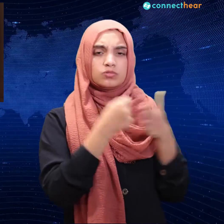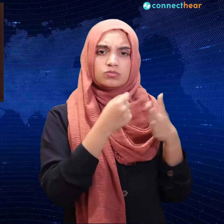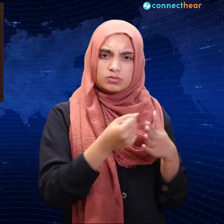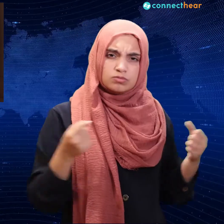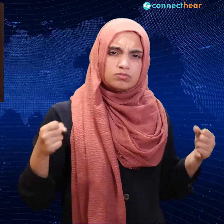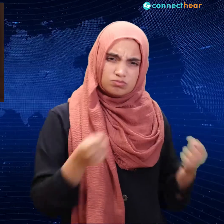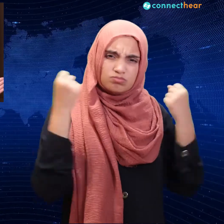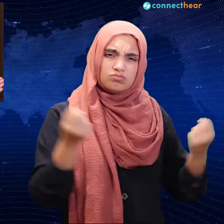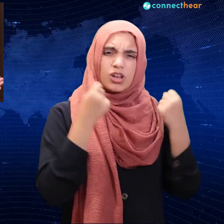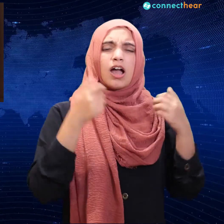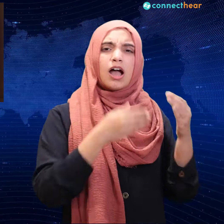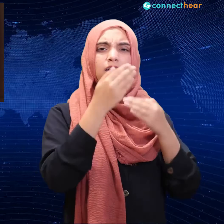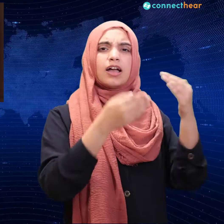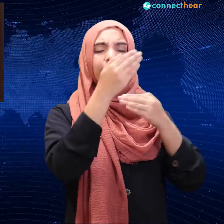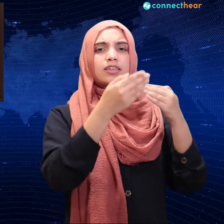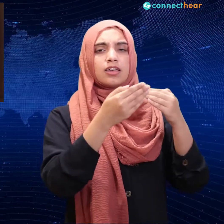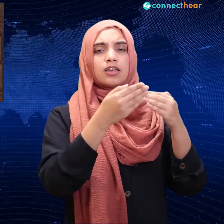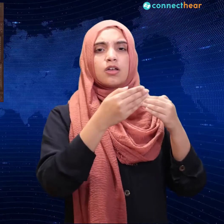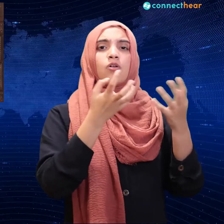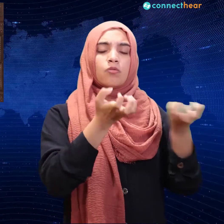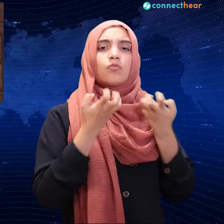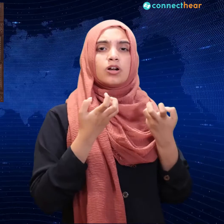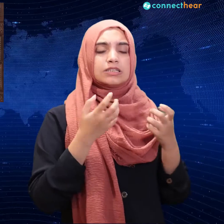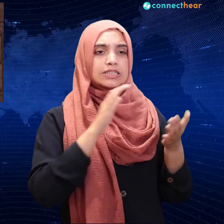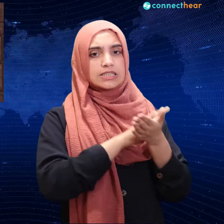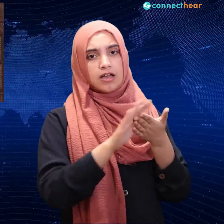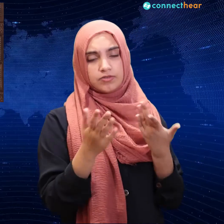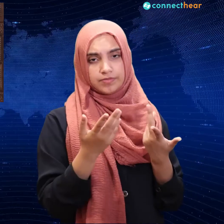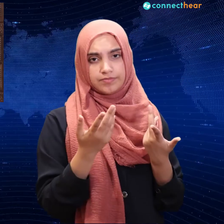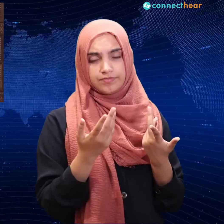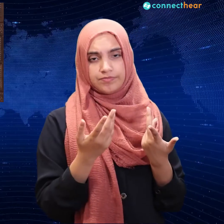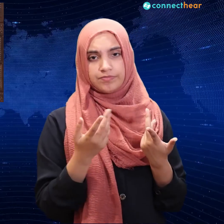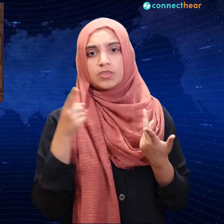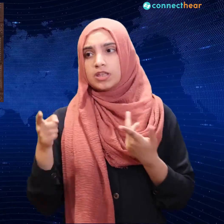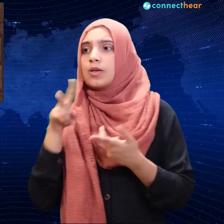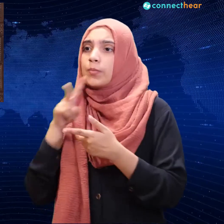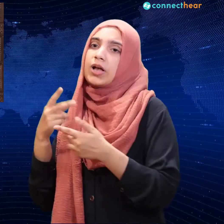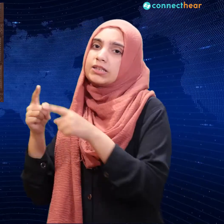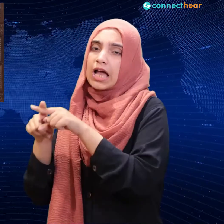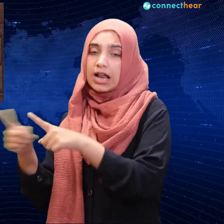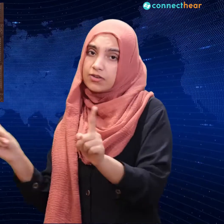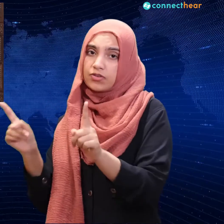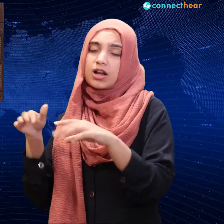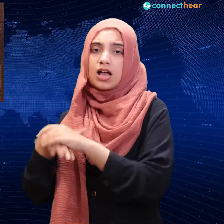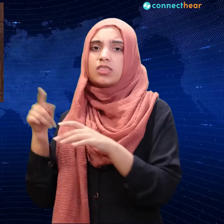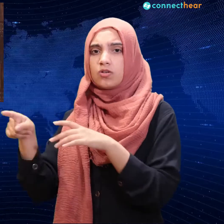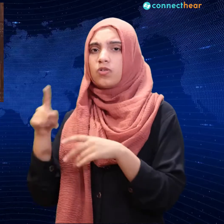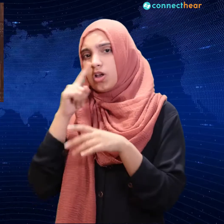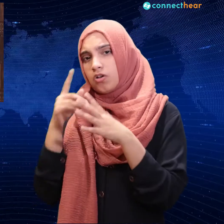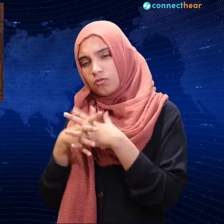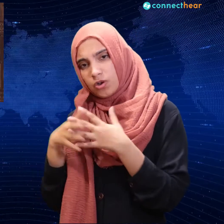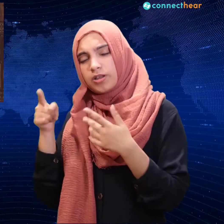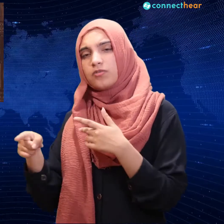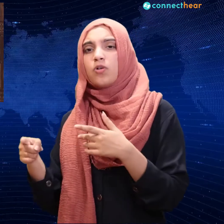suffragettes went through a big struggle. I'm asking you because this is really relevant to the issue of this interim Taliban government. Should women have